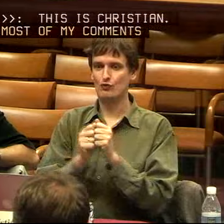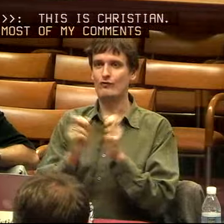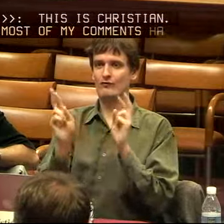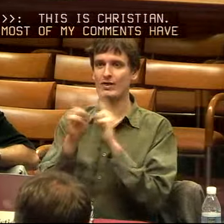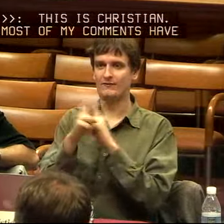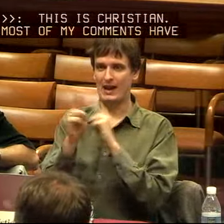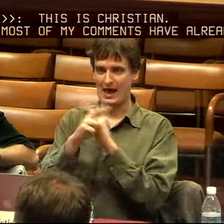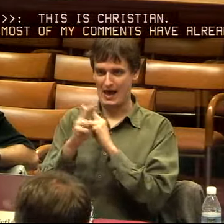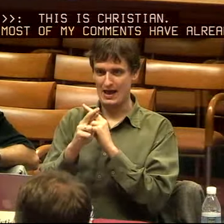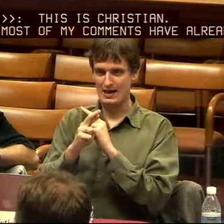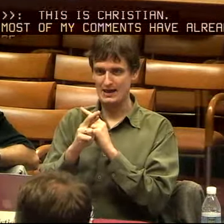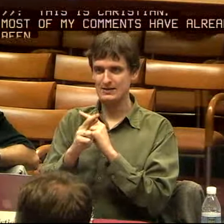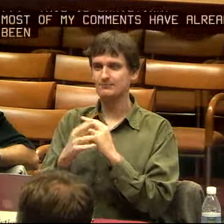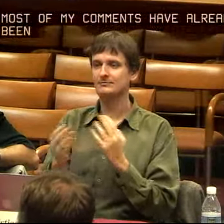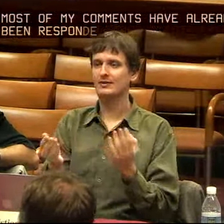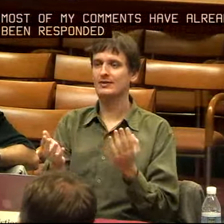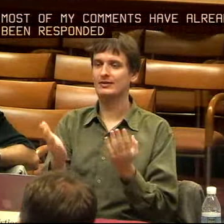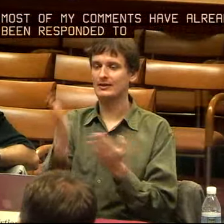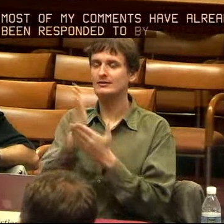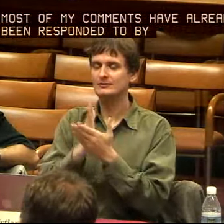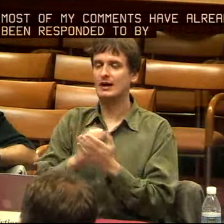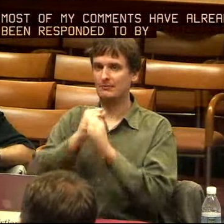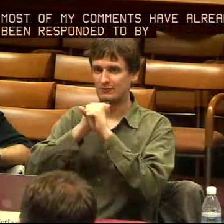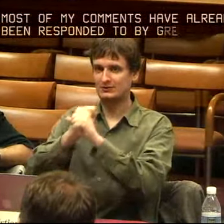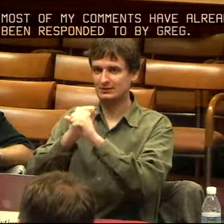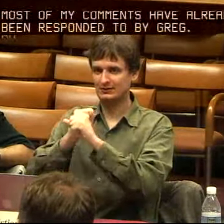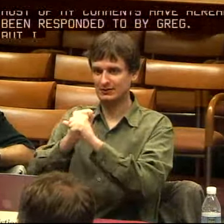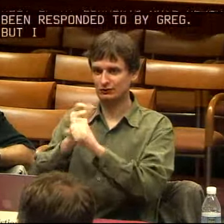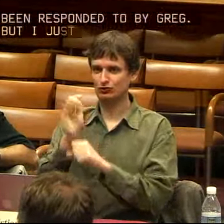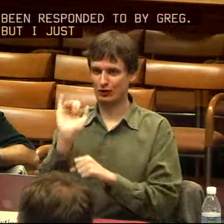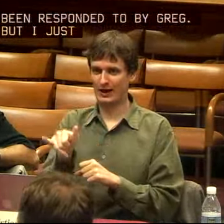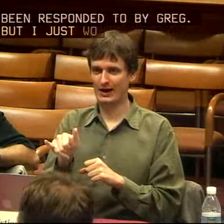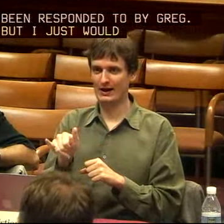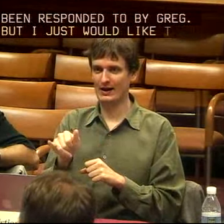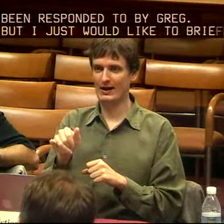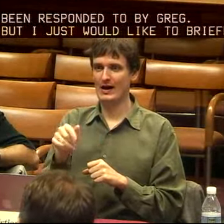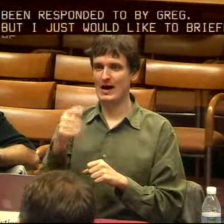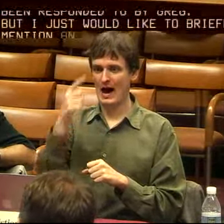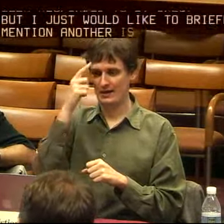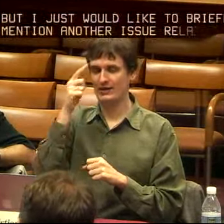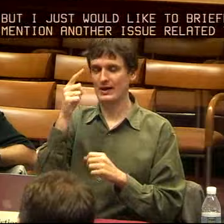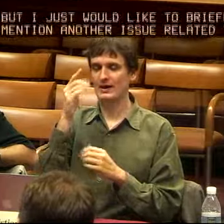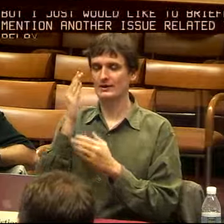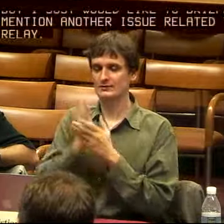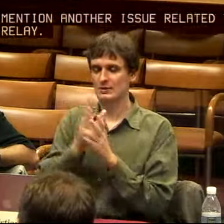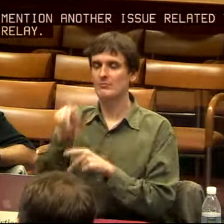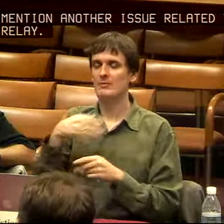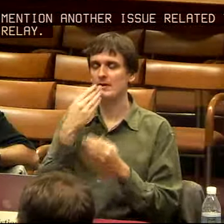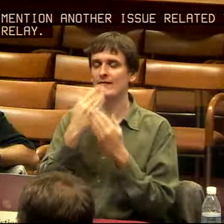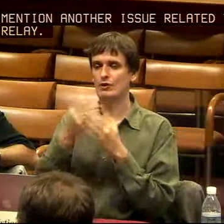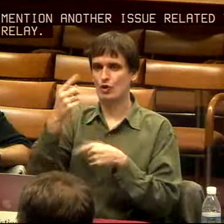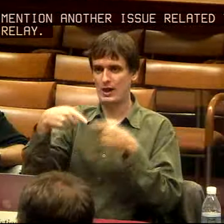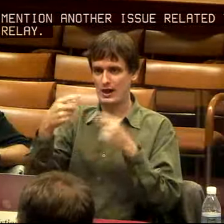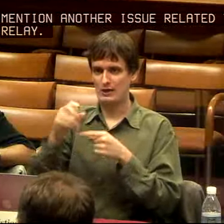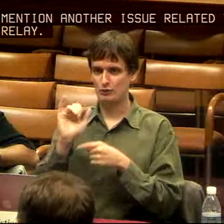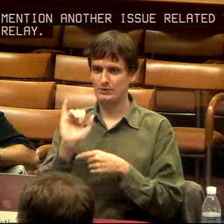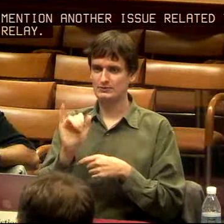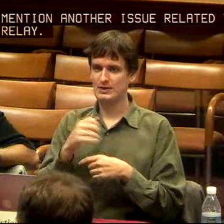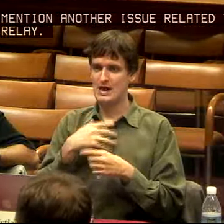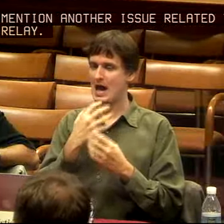mention another issue related to relay. There's some resistance to that because some people have had